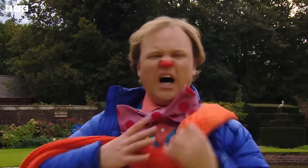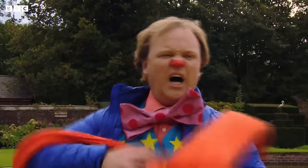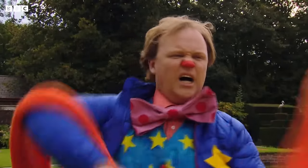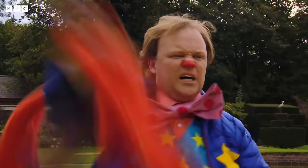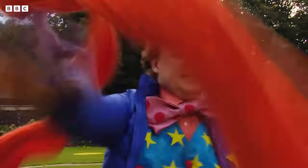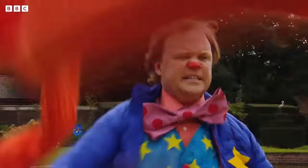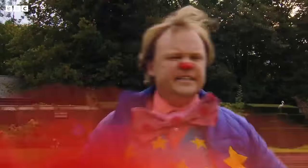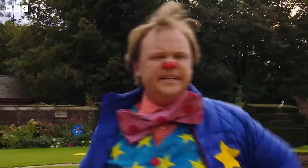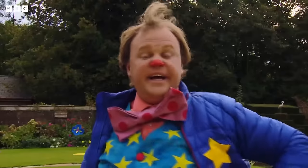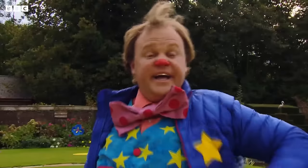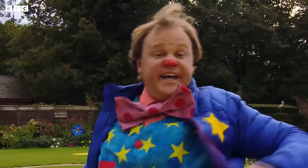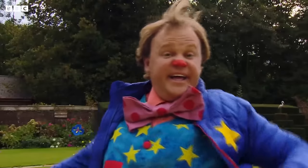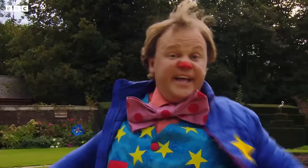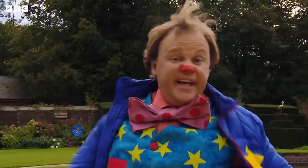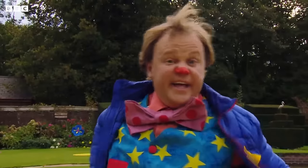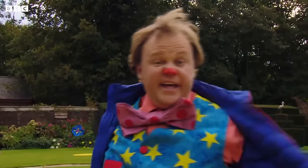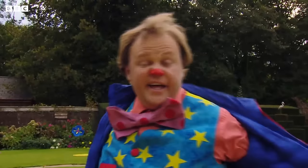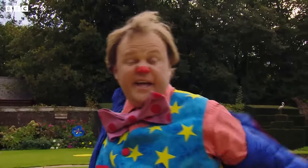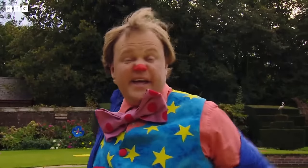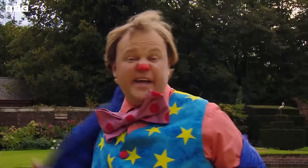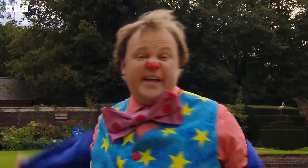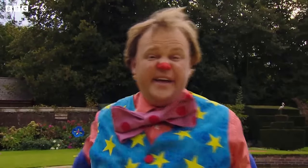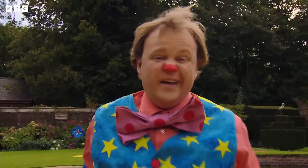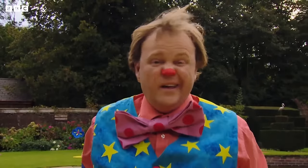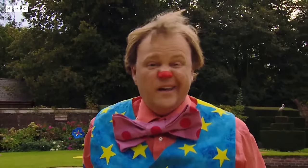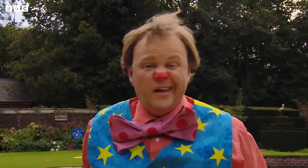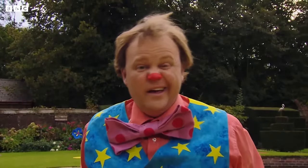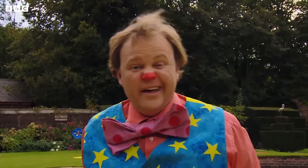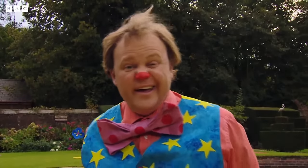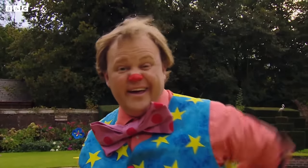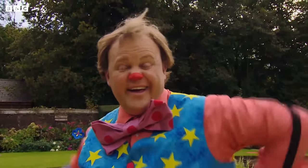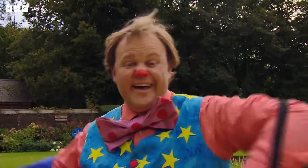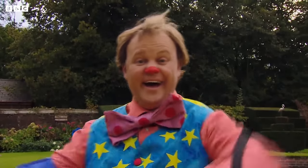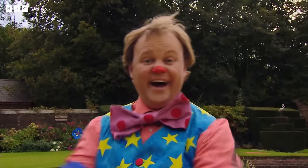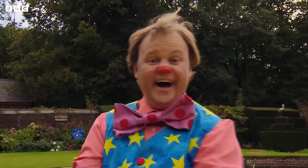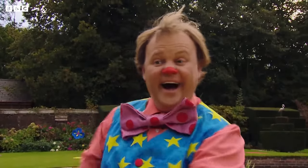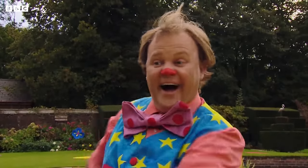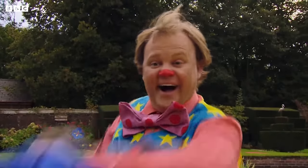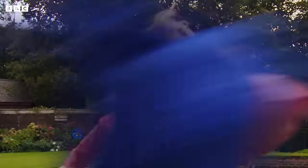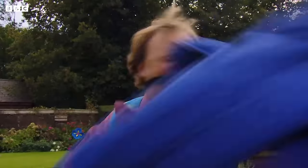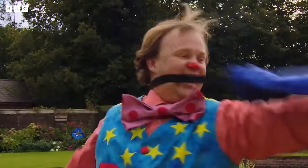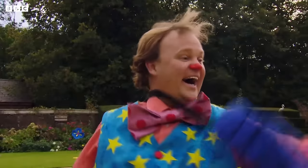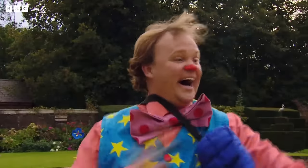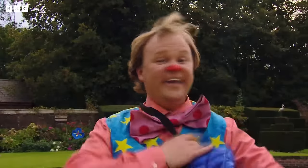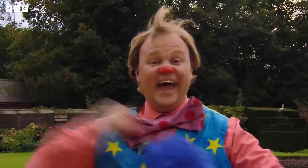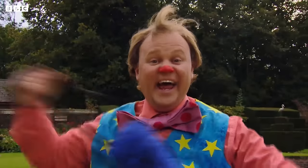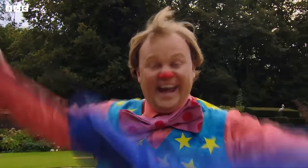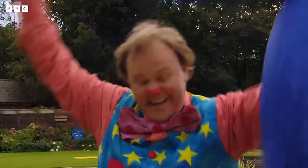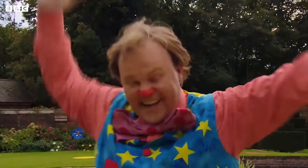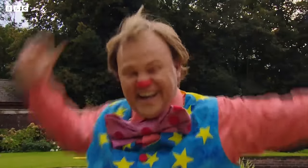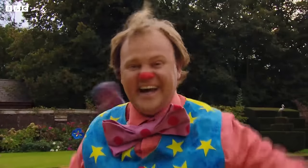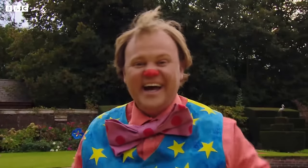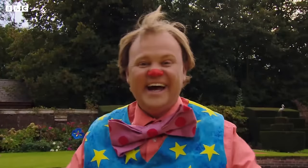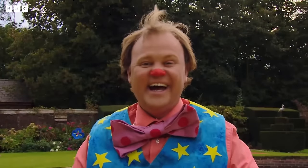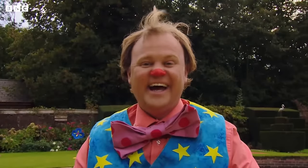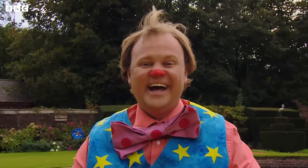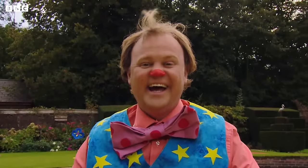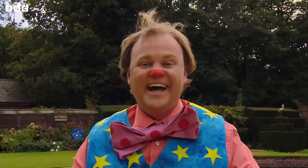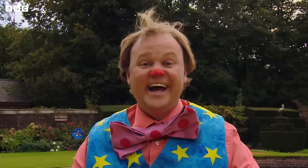Well done, Mr. Tumble. Sit-ups are great exercises. Oh, are they? Yes.